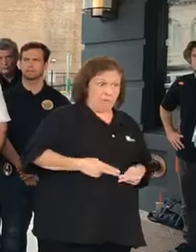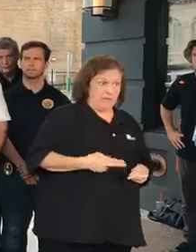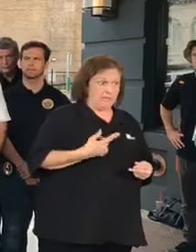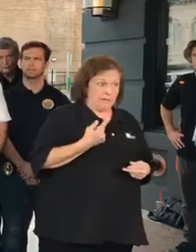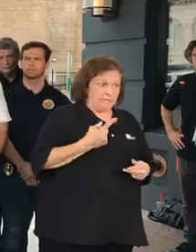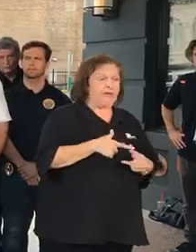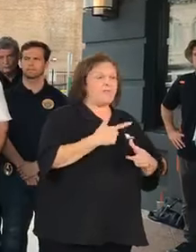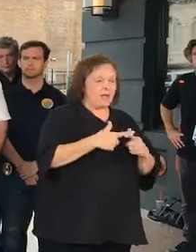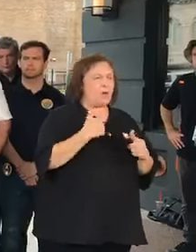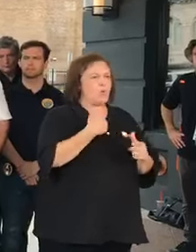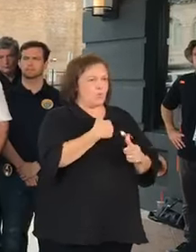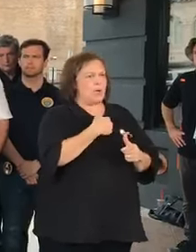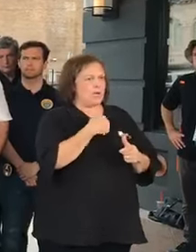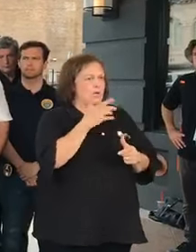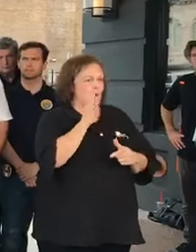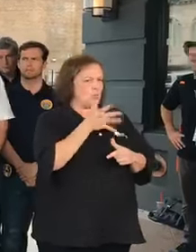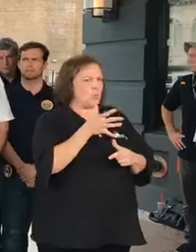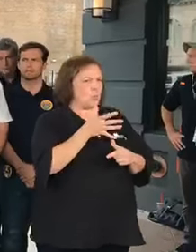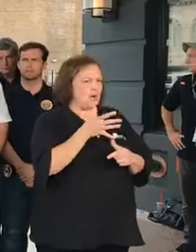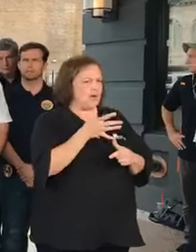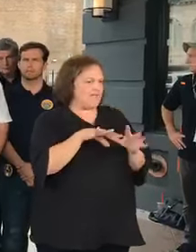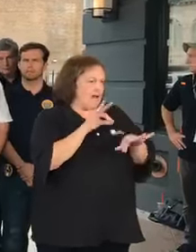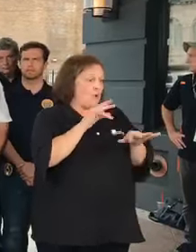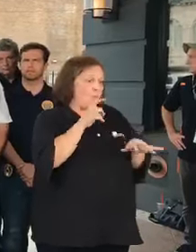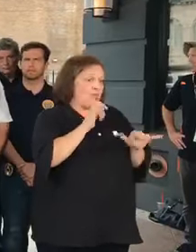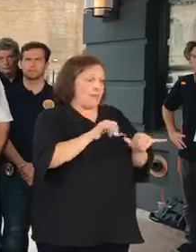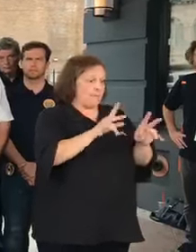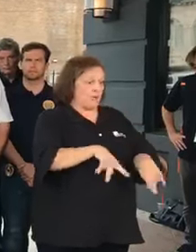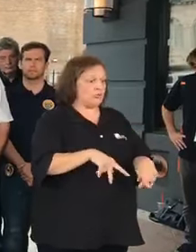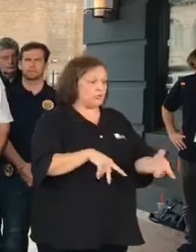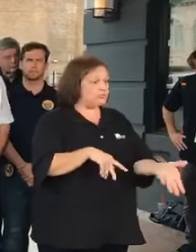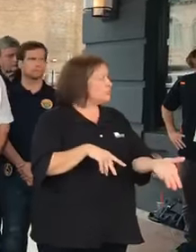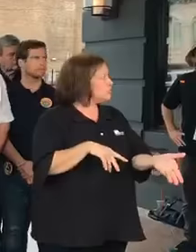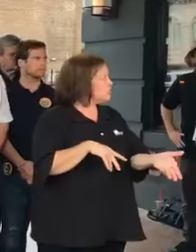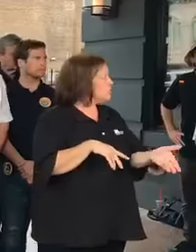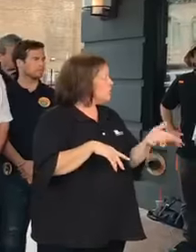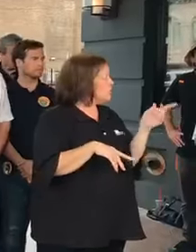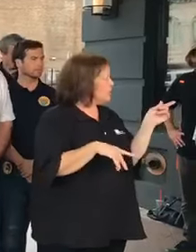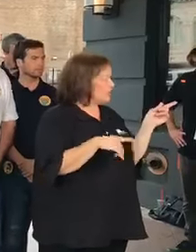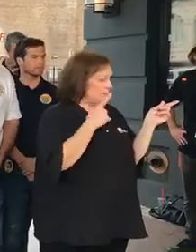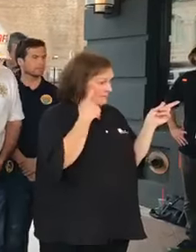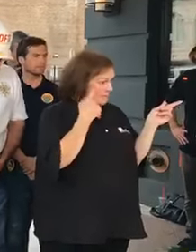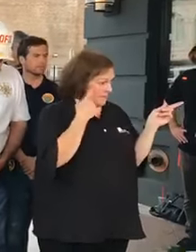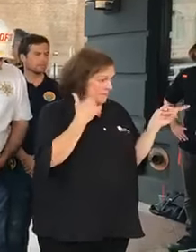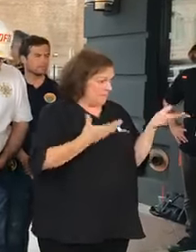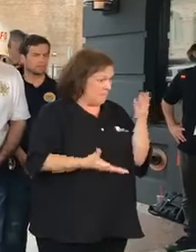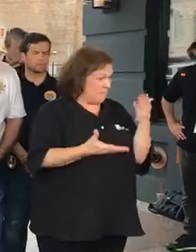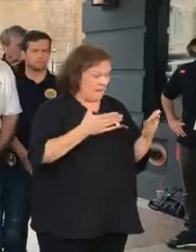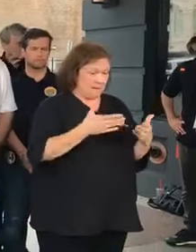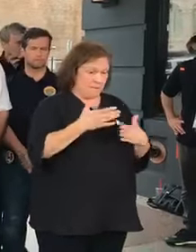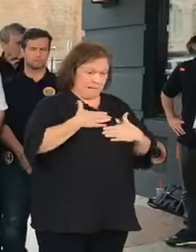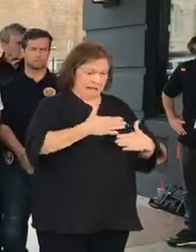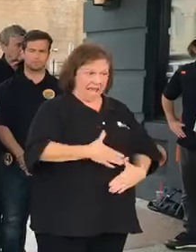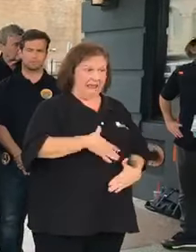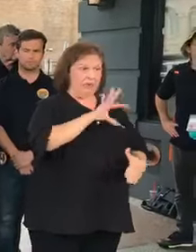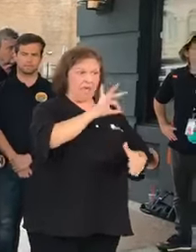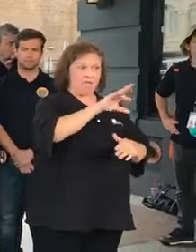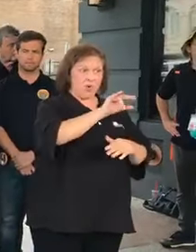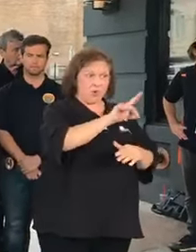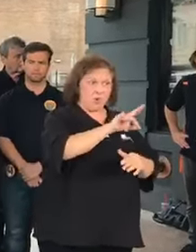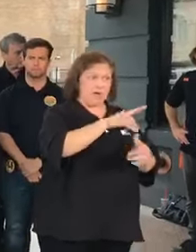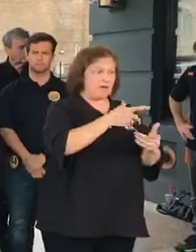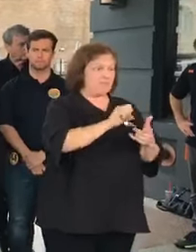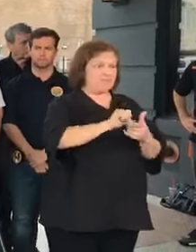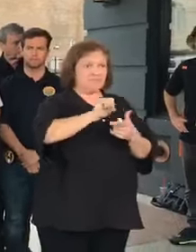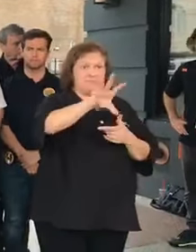to identify who that person would be. Chief, just to clarify, you suspect it could be bodily fluids, and you sent them off for